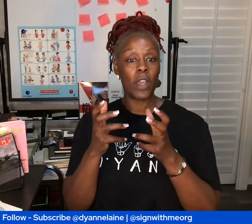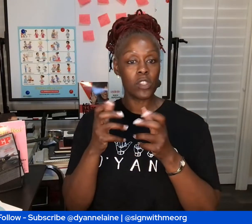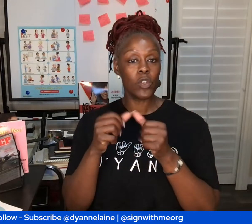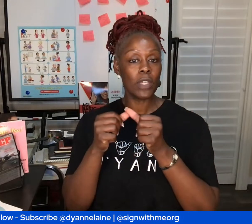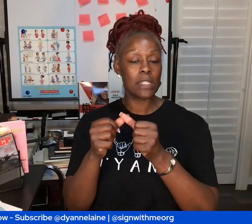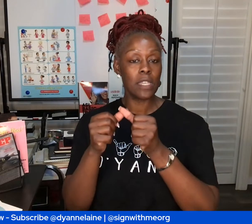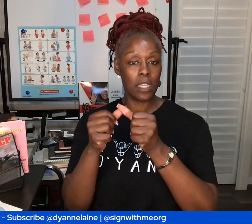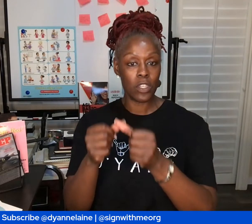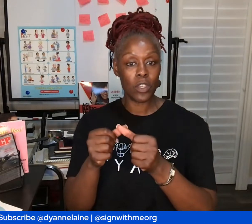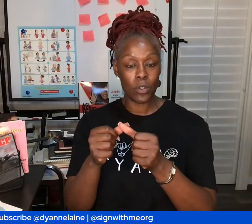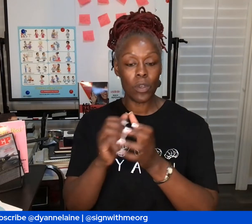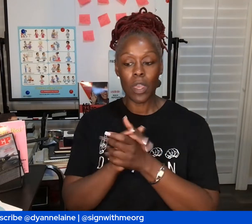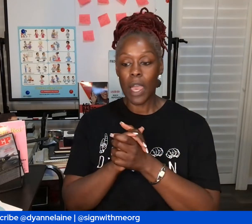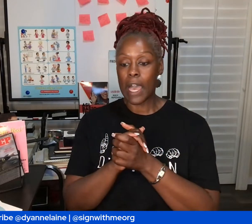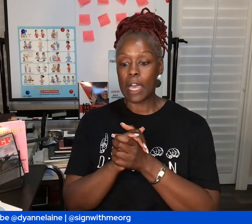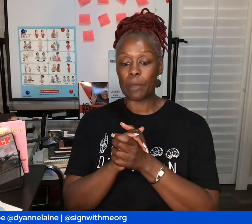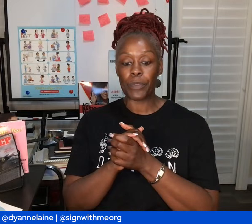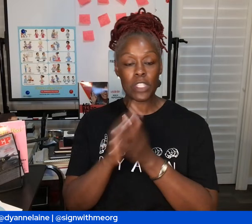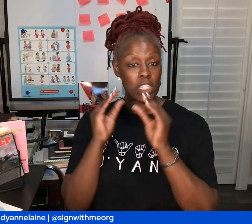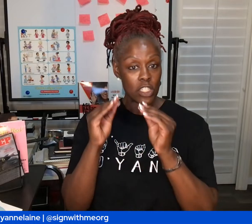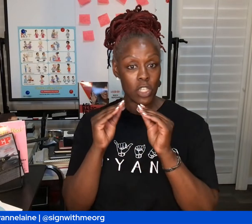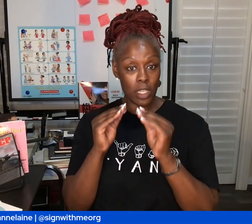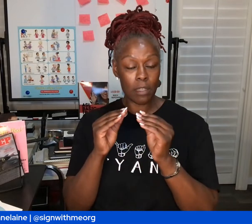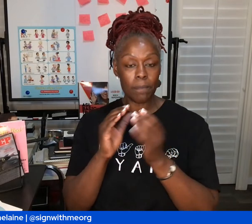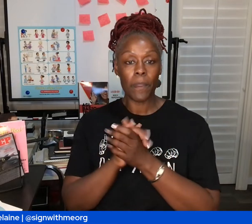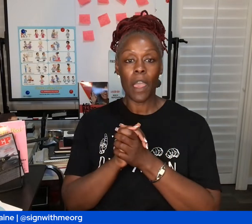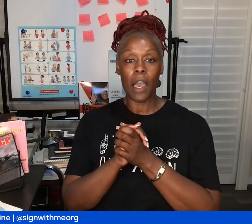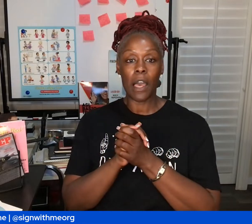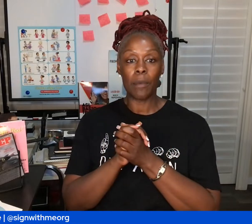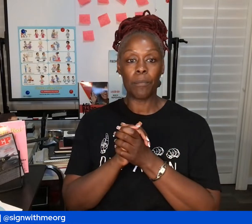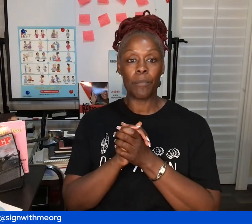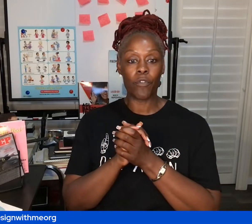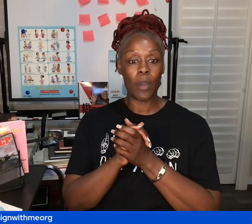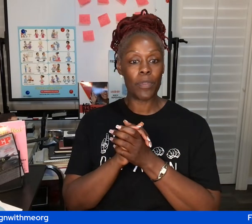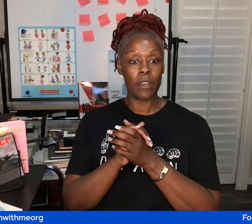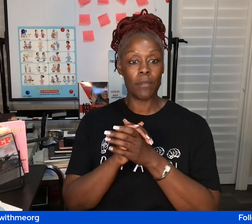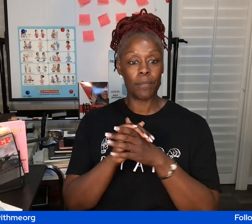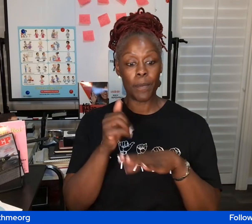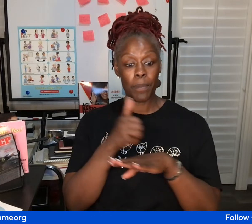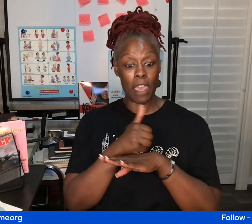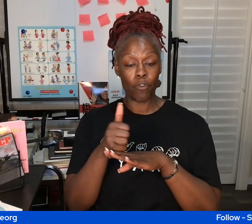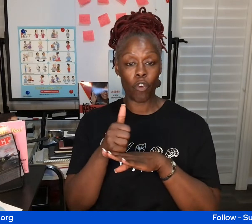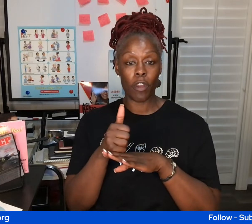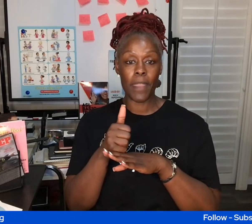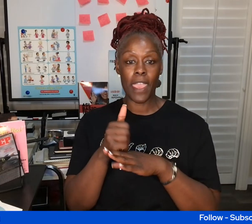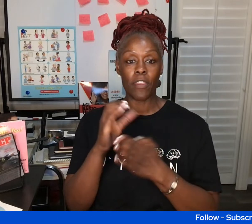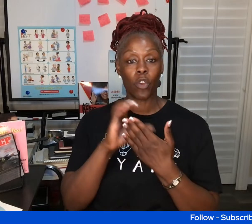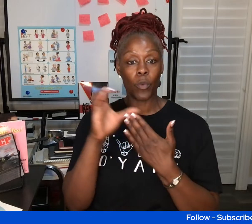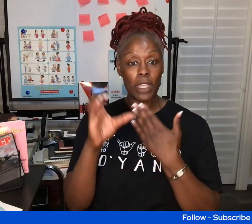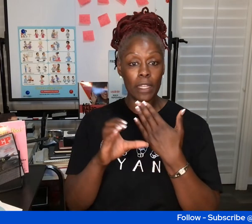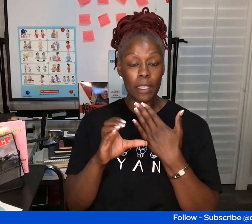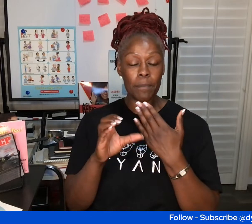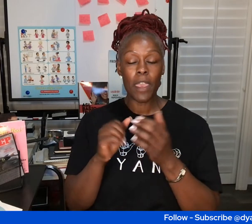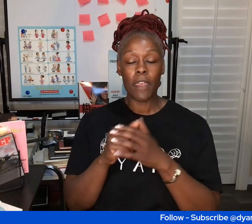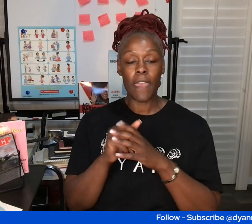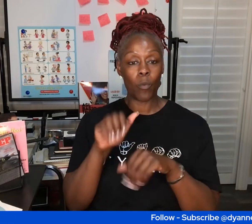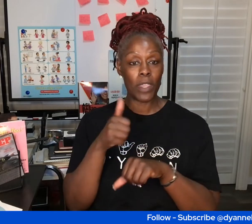to continue teaching from the platform and the curriculum that